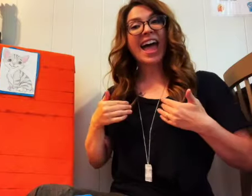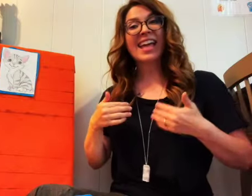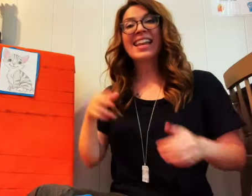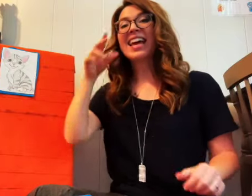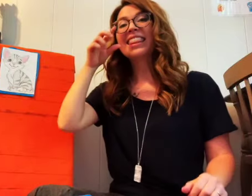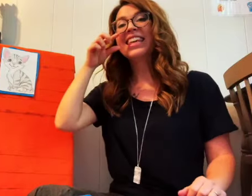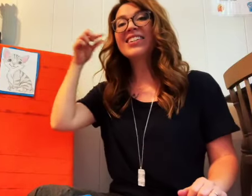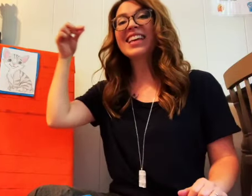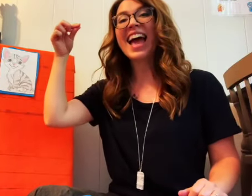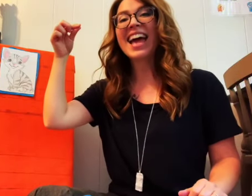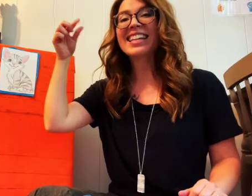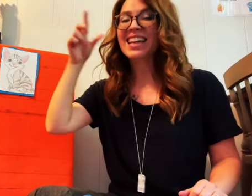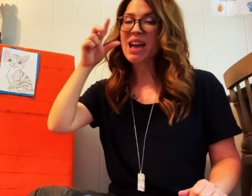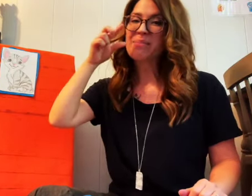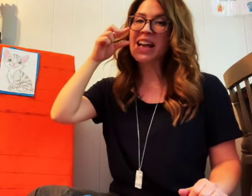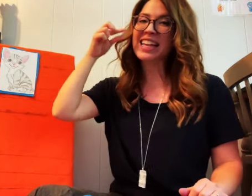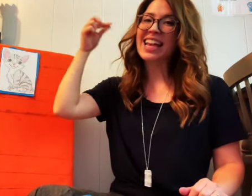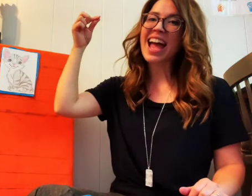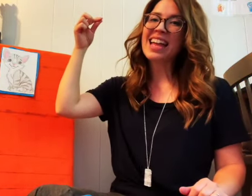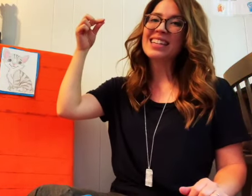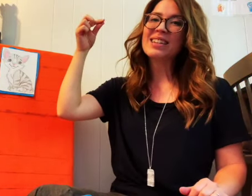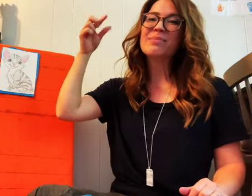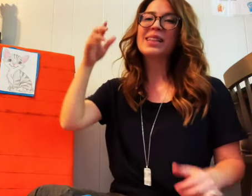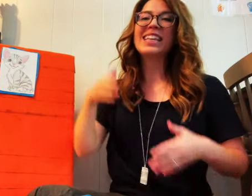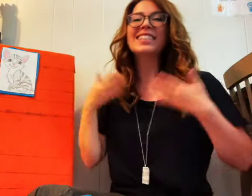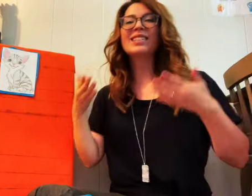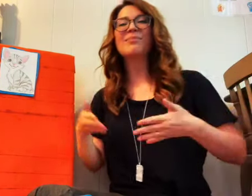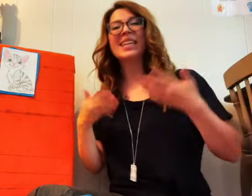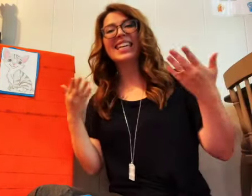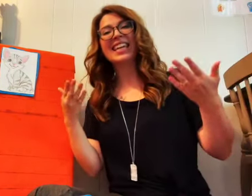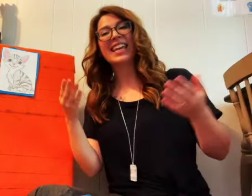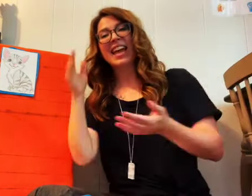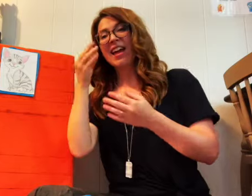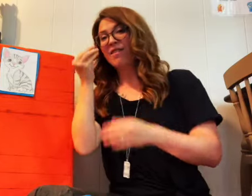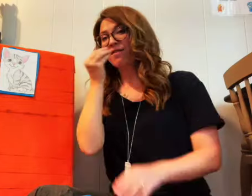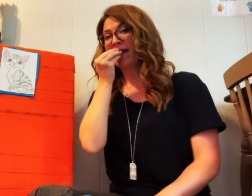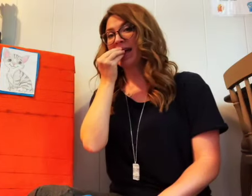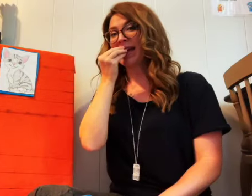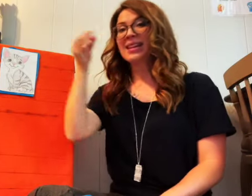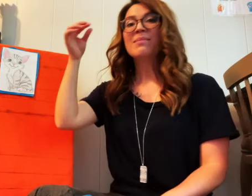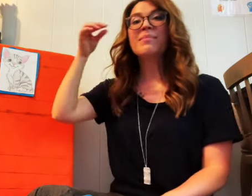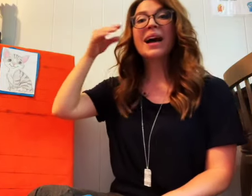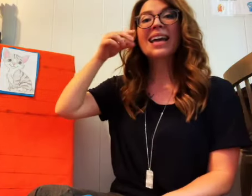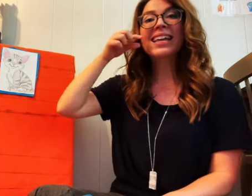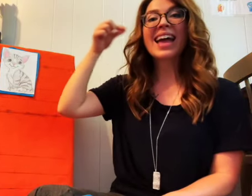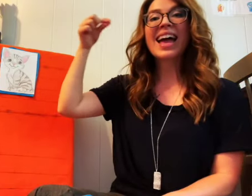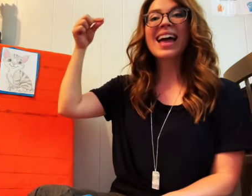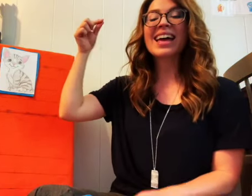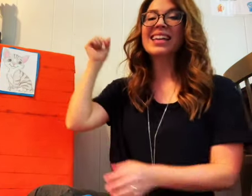Had a little cat, my cat pleased me. Fed my cat